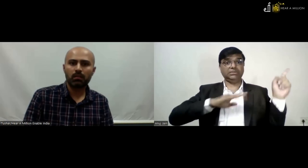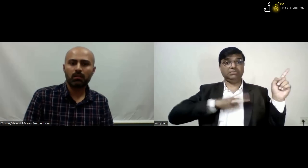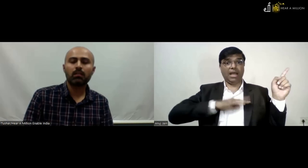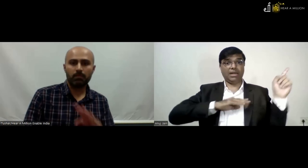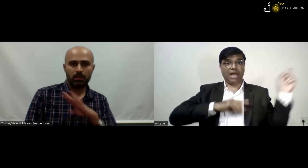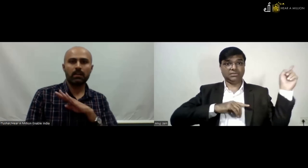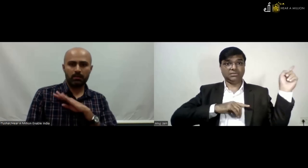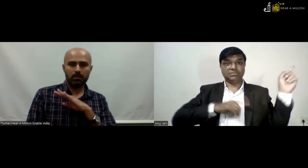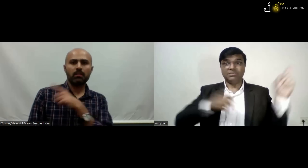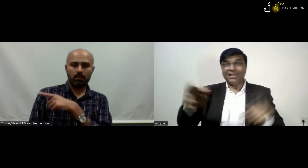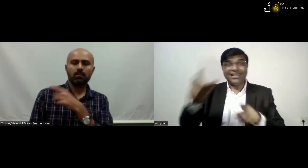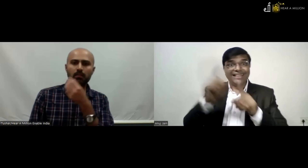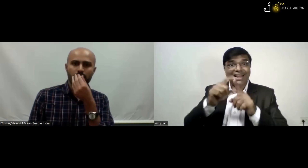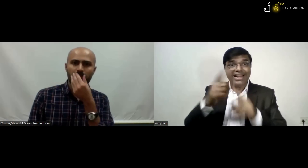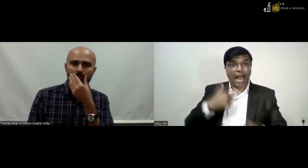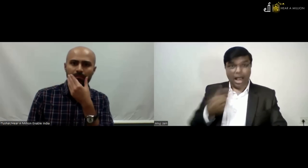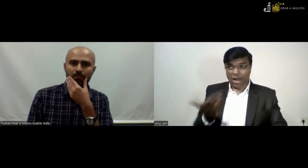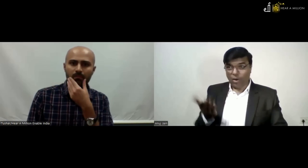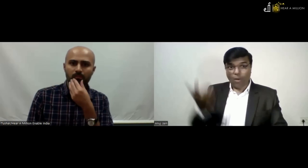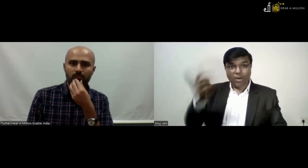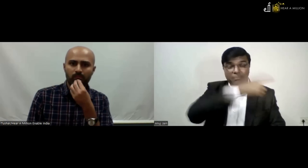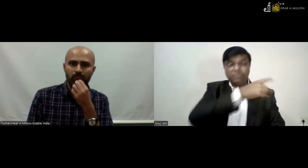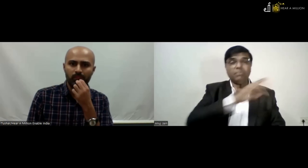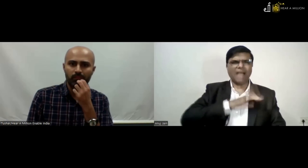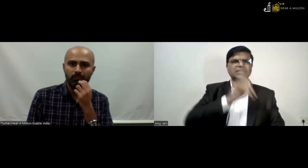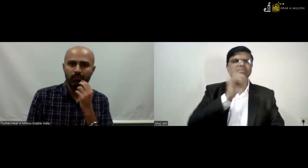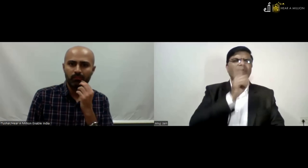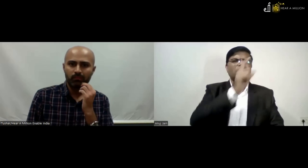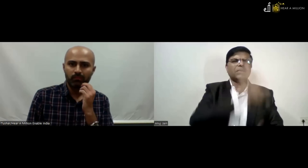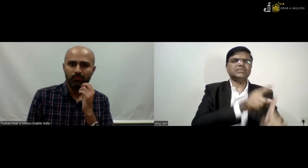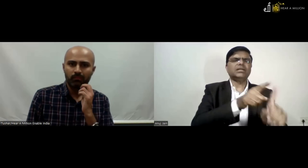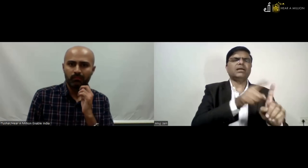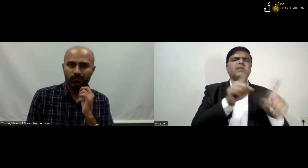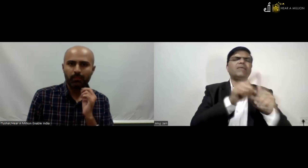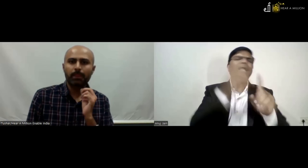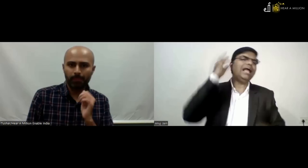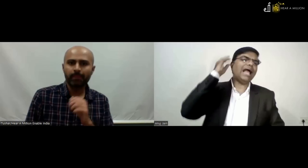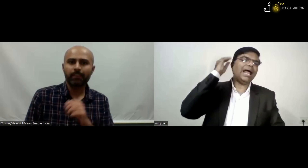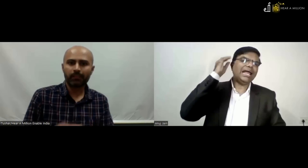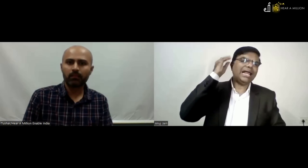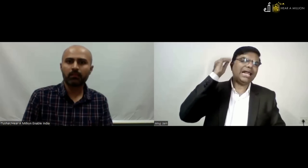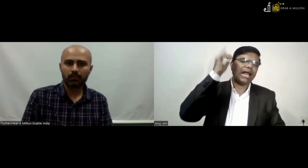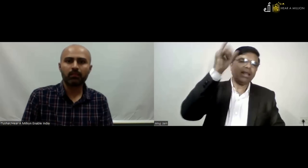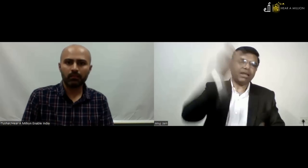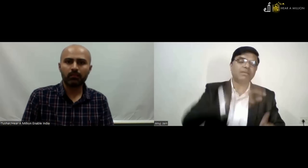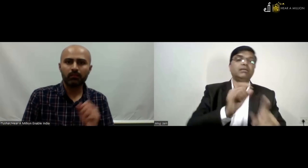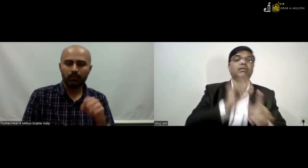are still facing rejection. The organizations from Maharashtra,